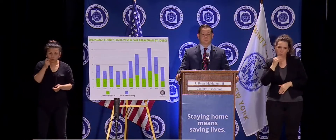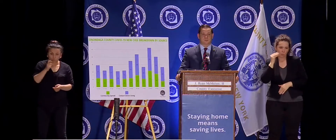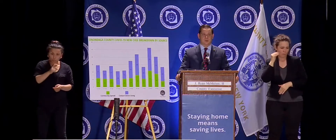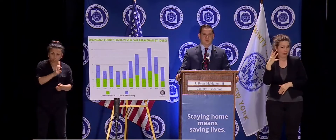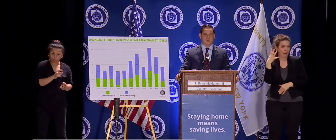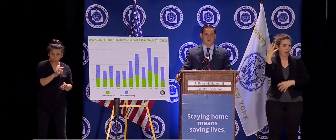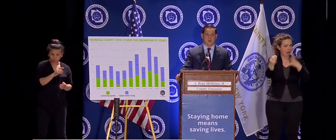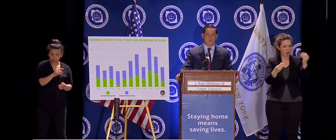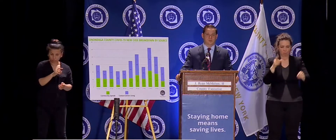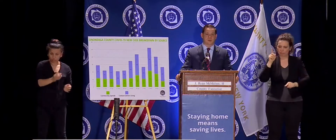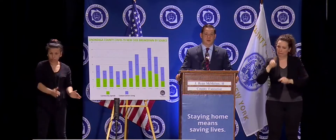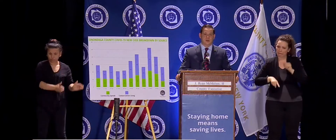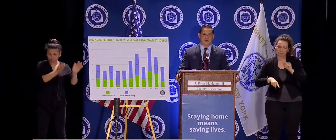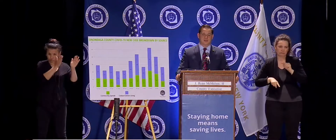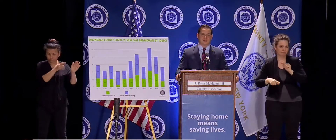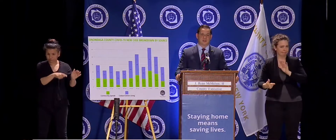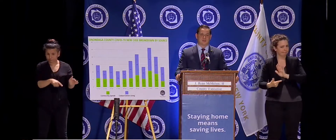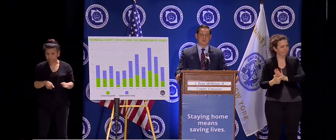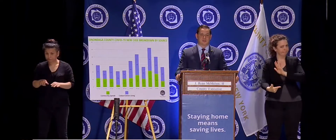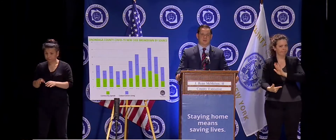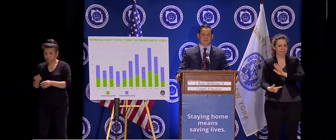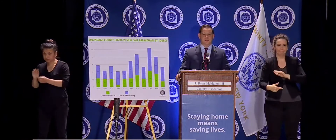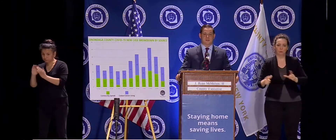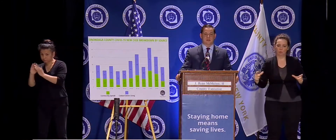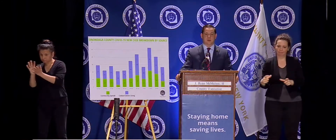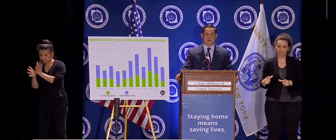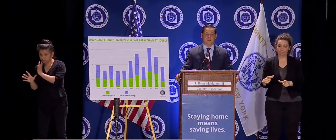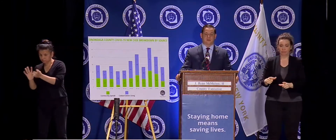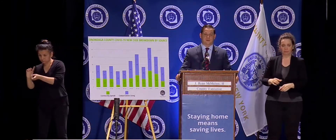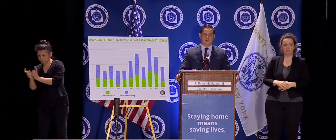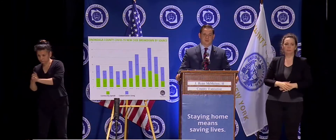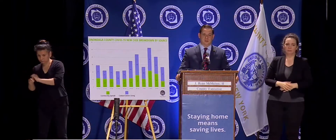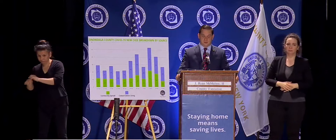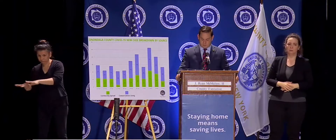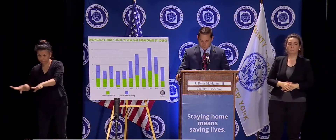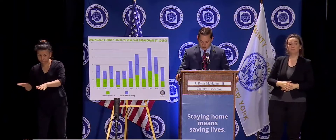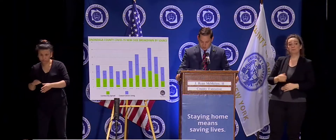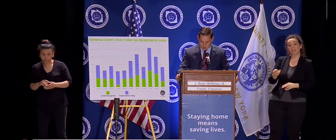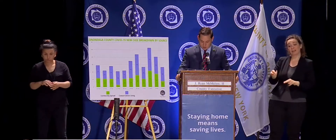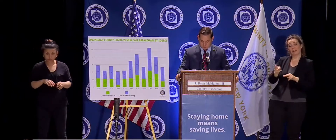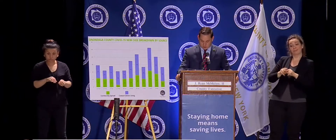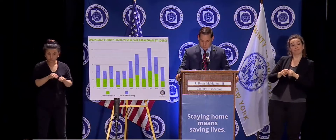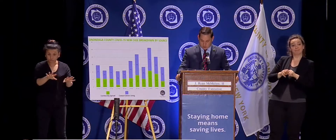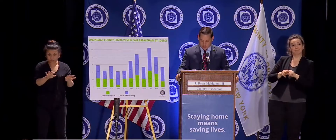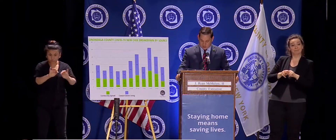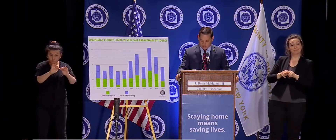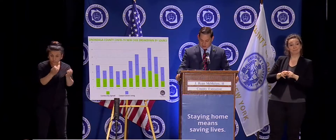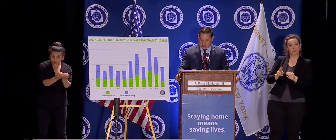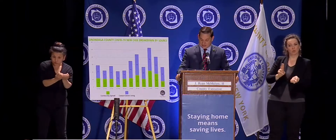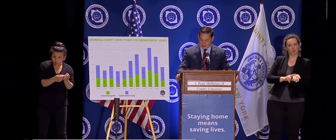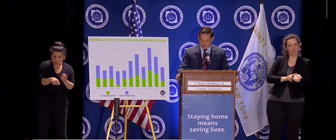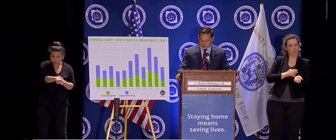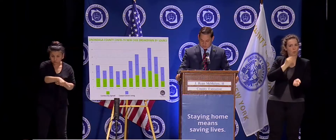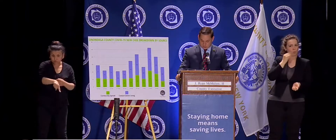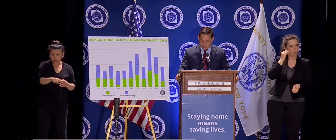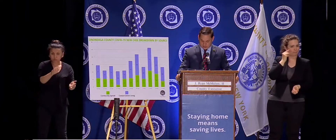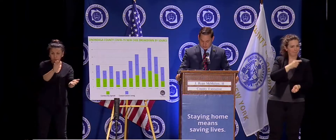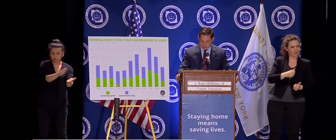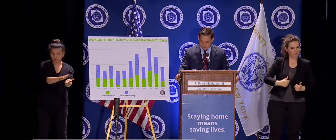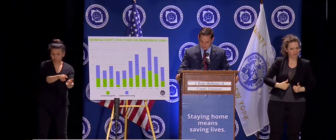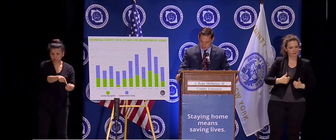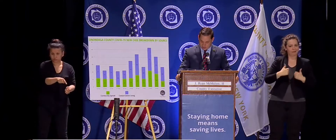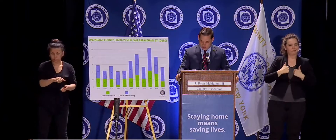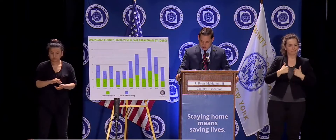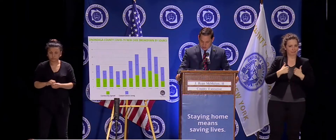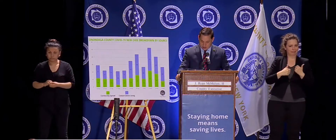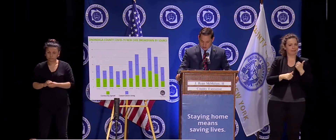buildings, nursing homes, assisted living facilities, independent living facilities. So, and then contacts, household